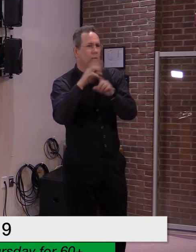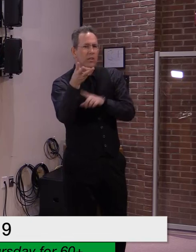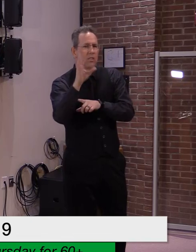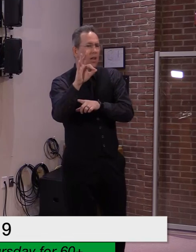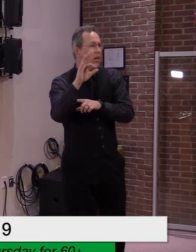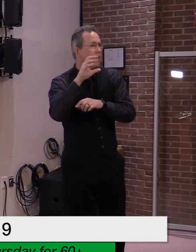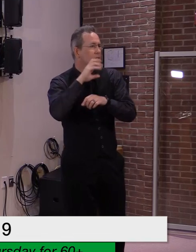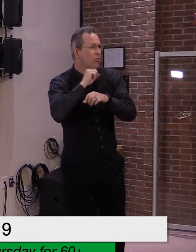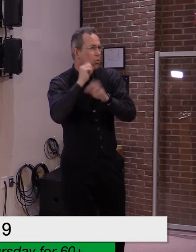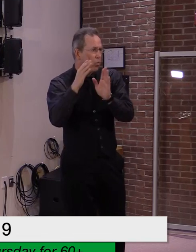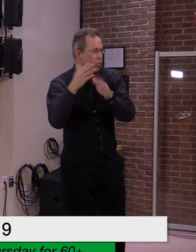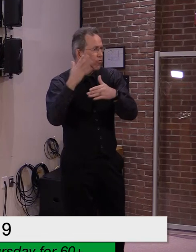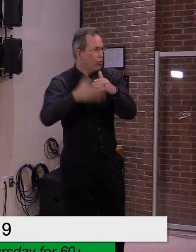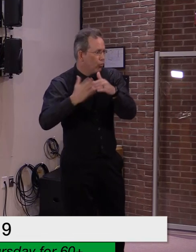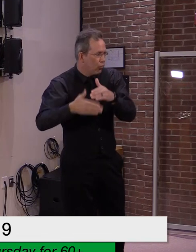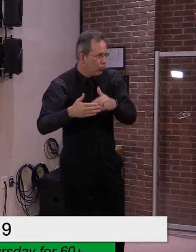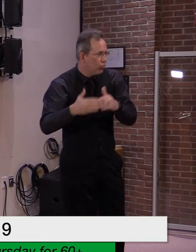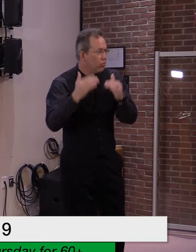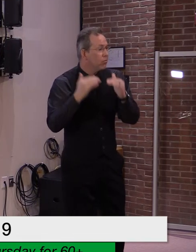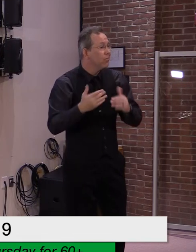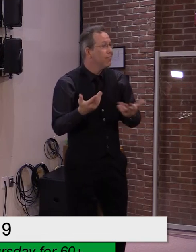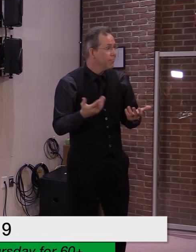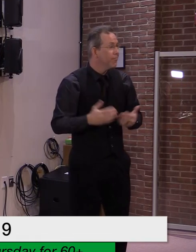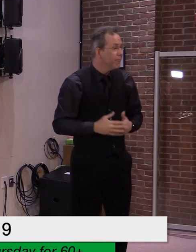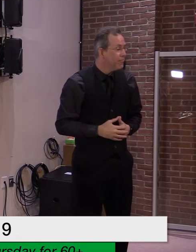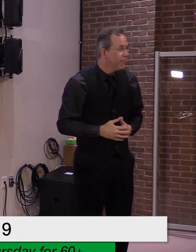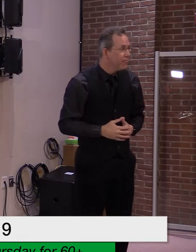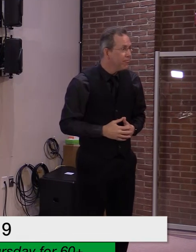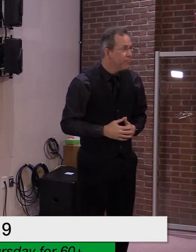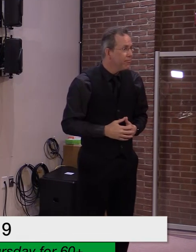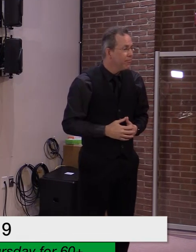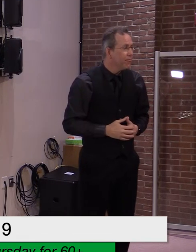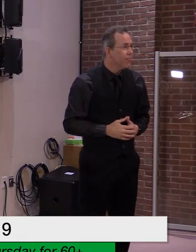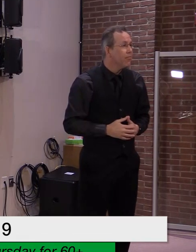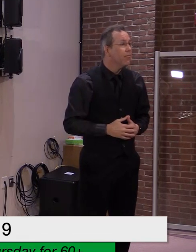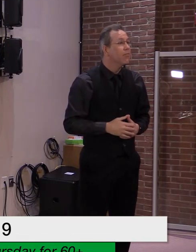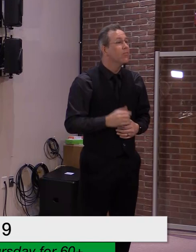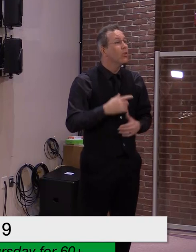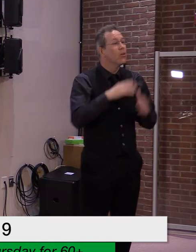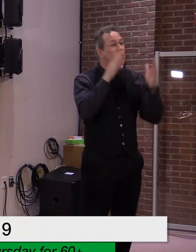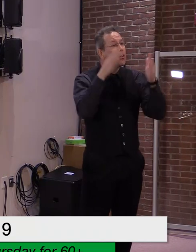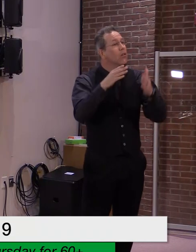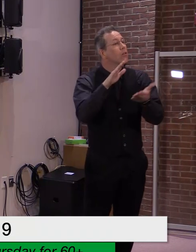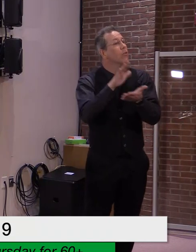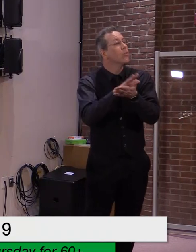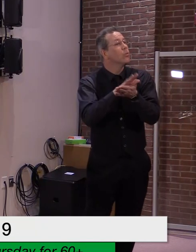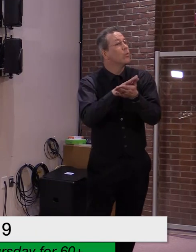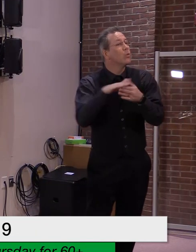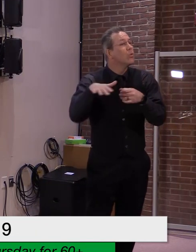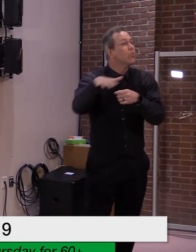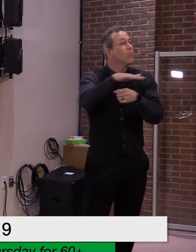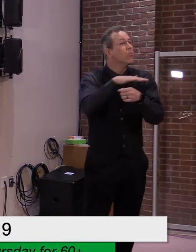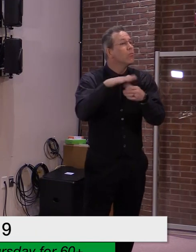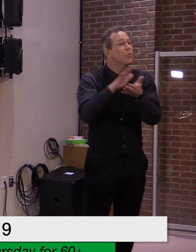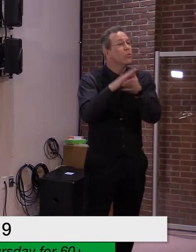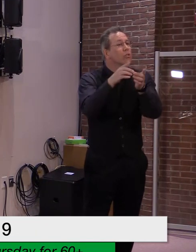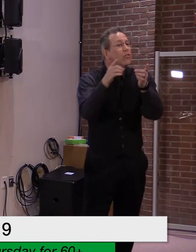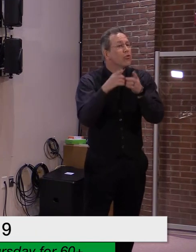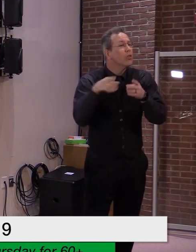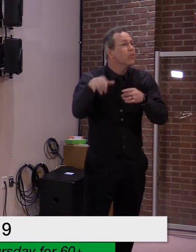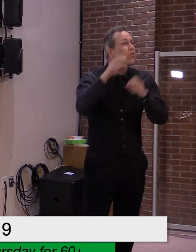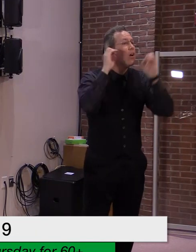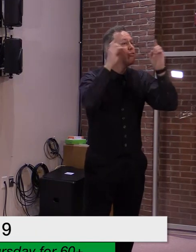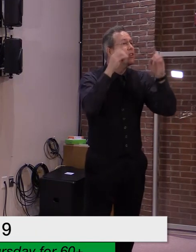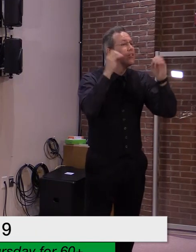65 to 69 have been vaccinated. Turning to our educator clinics, a total of